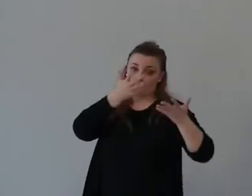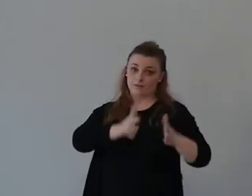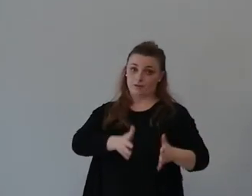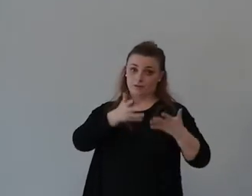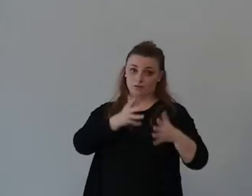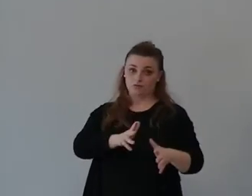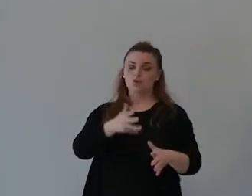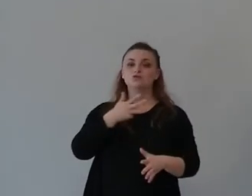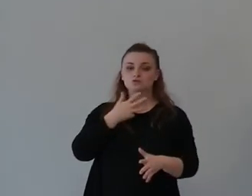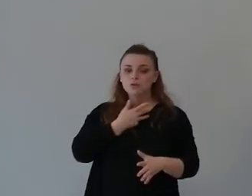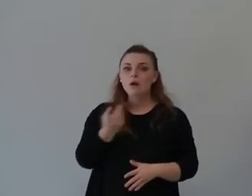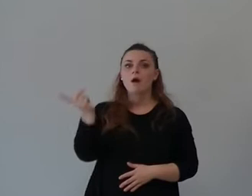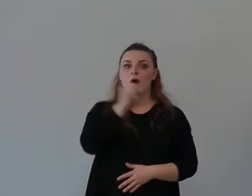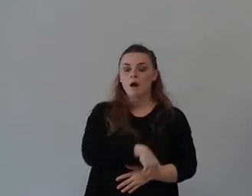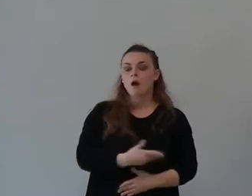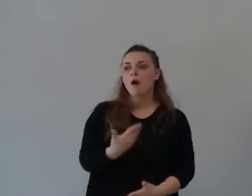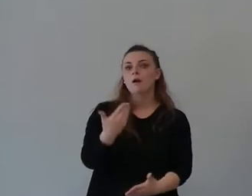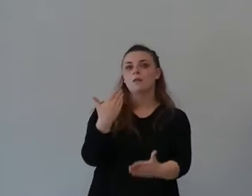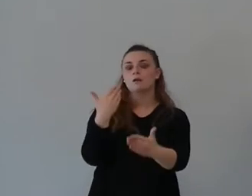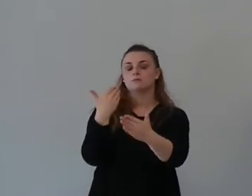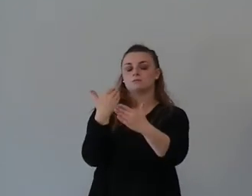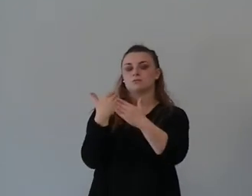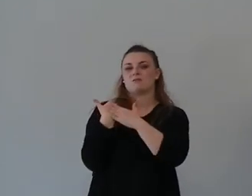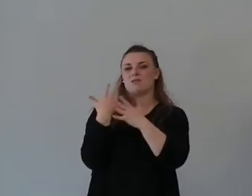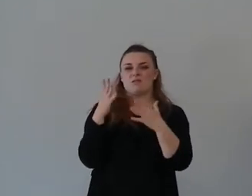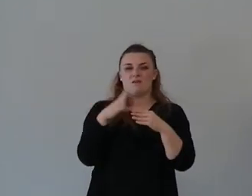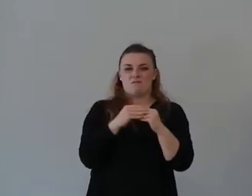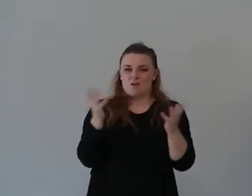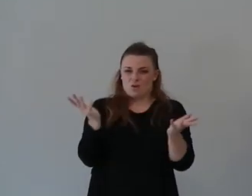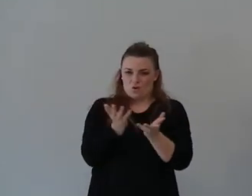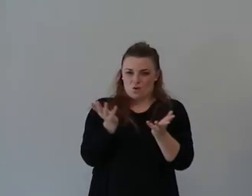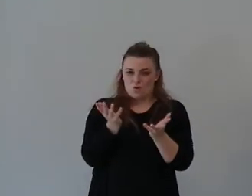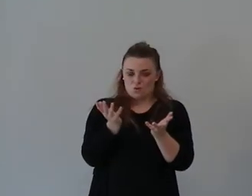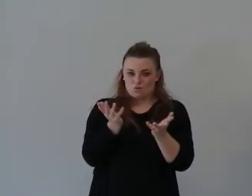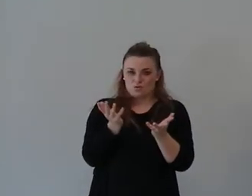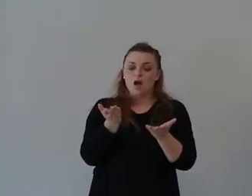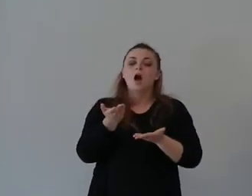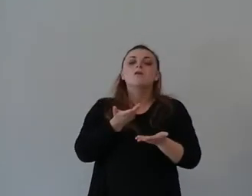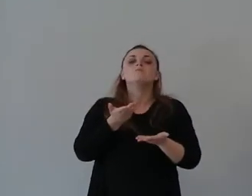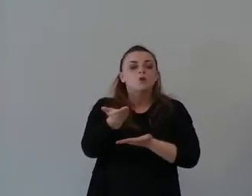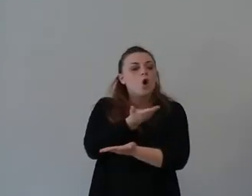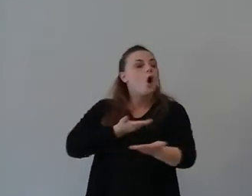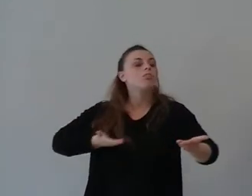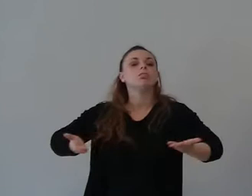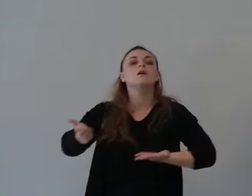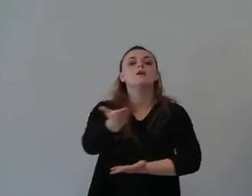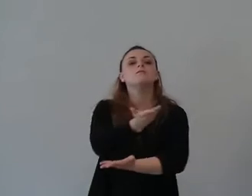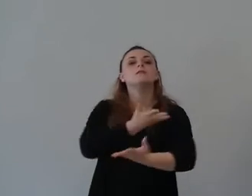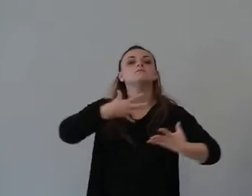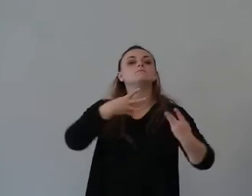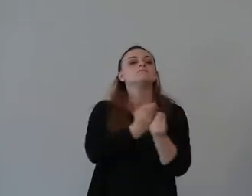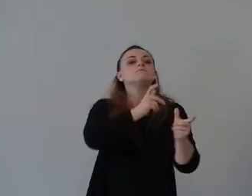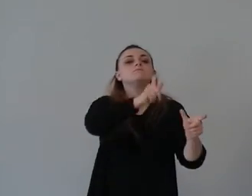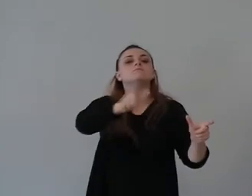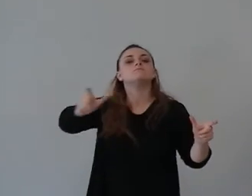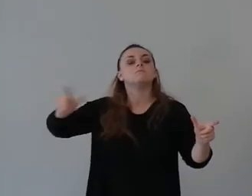la responsabilità anche di condividere quella verità con altri. We all, the whole church, need to be